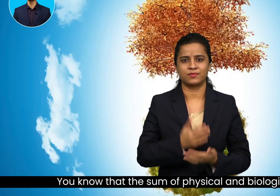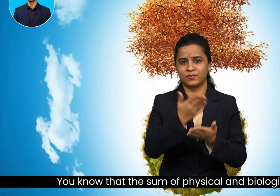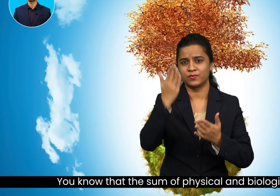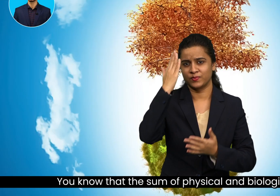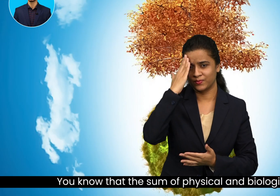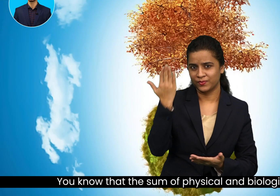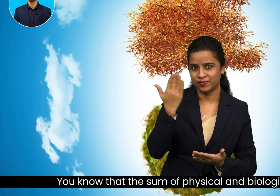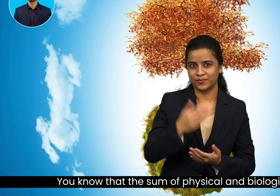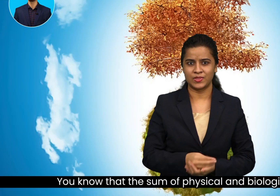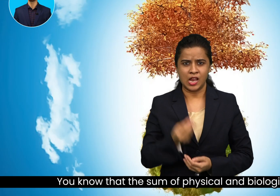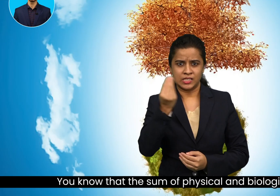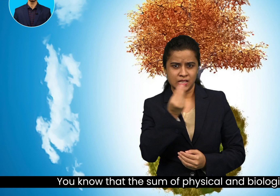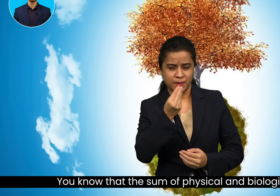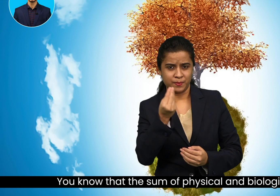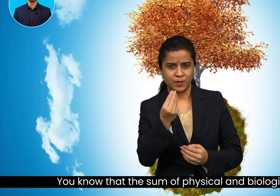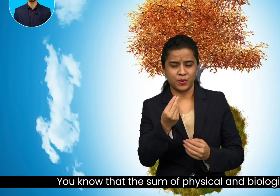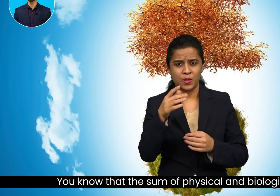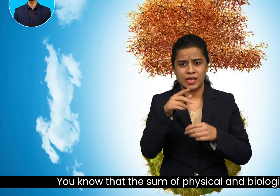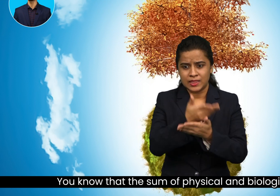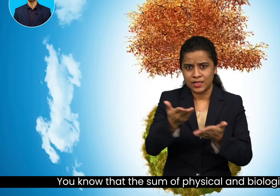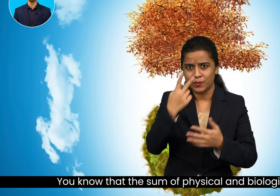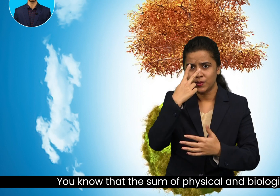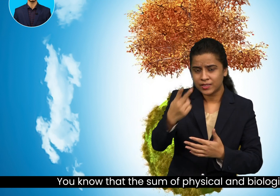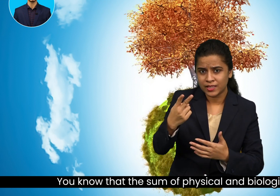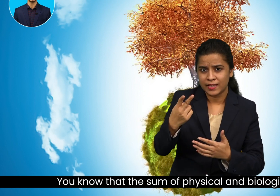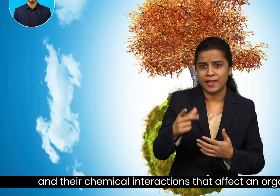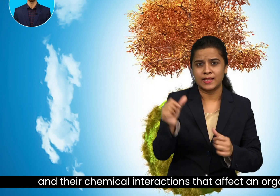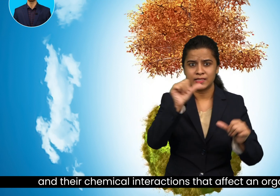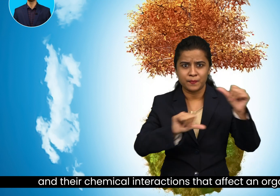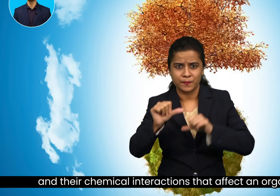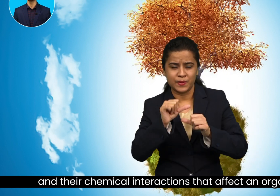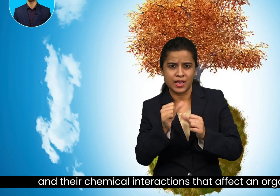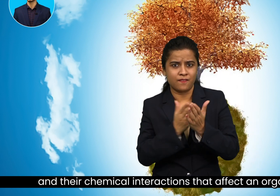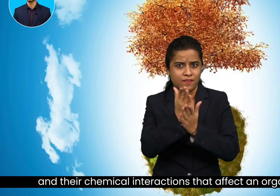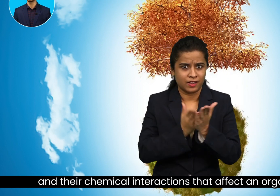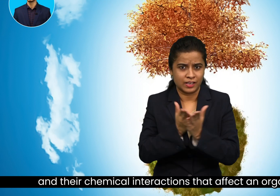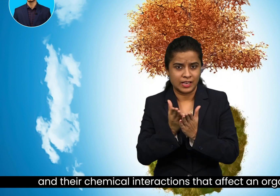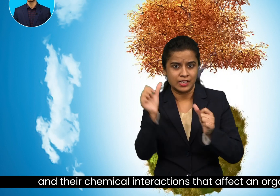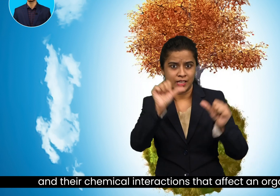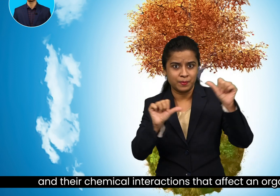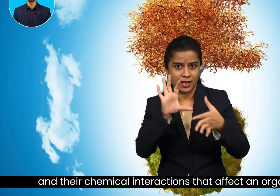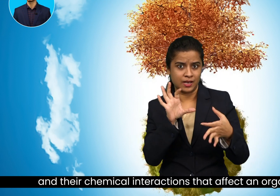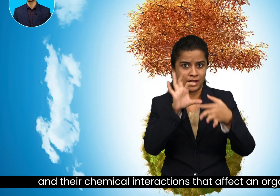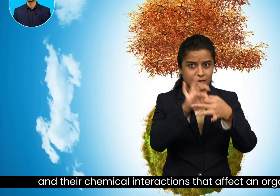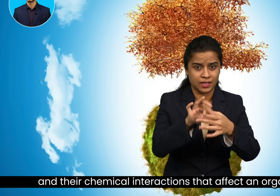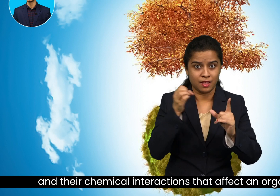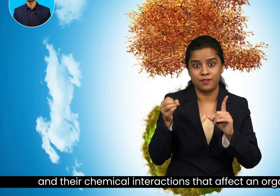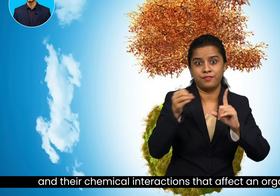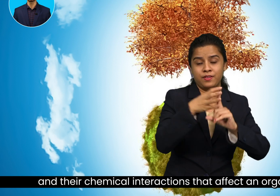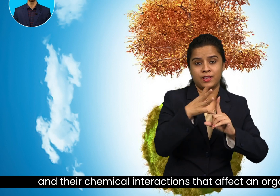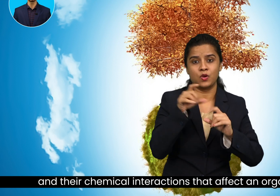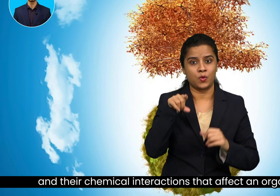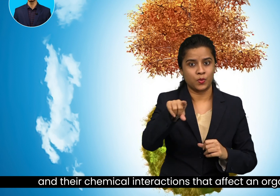You know that the sum of physical and biological factors and their chemical interactions that affects